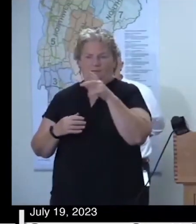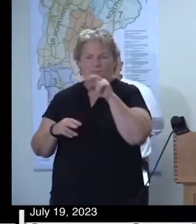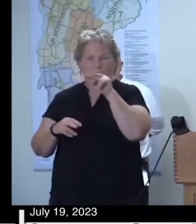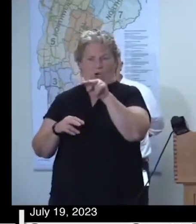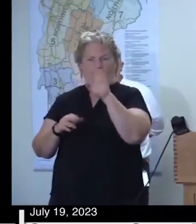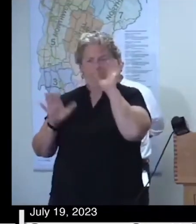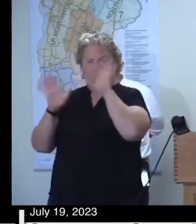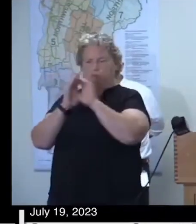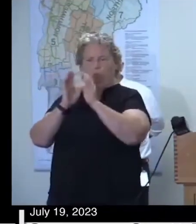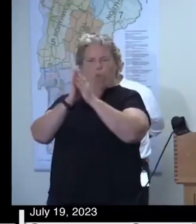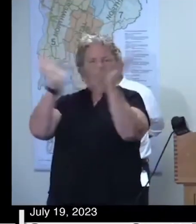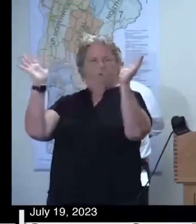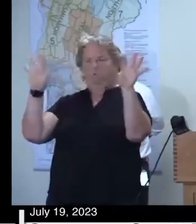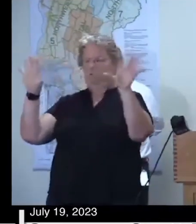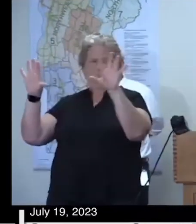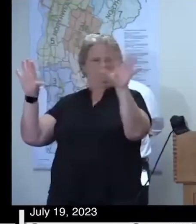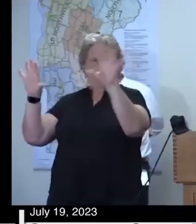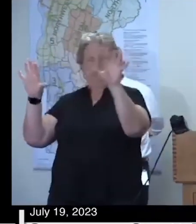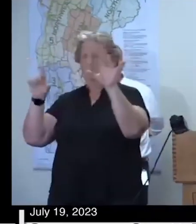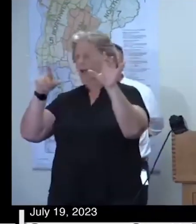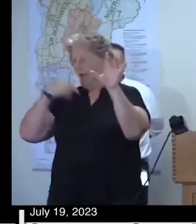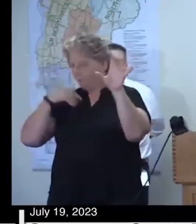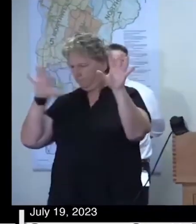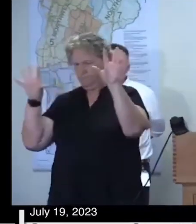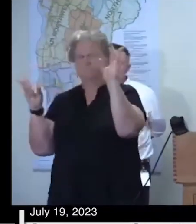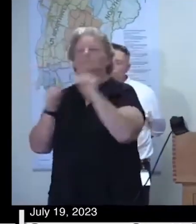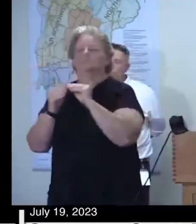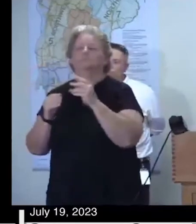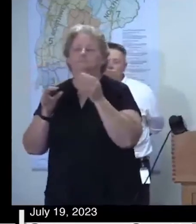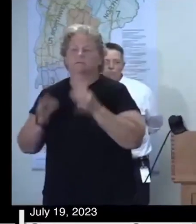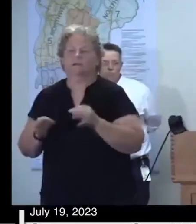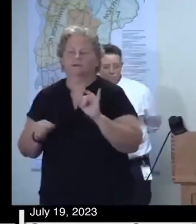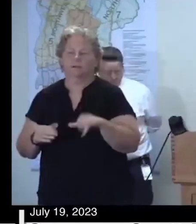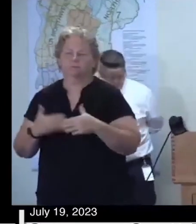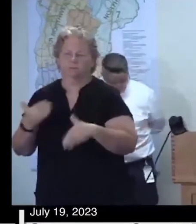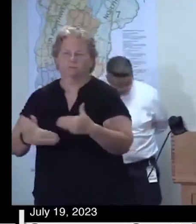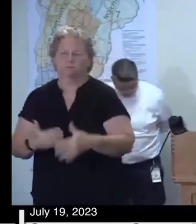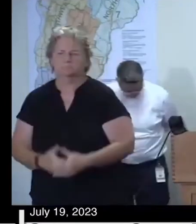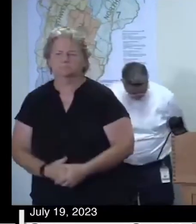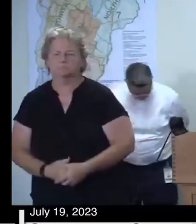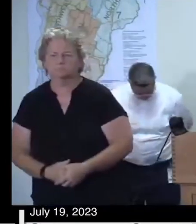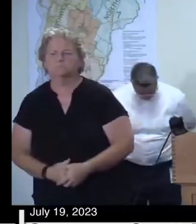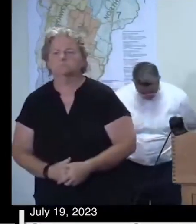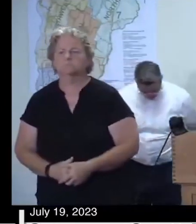And if it does not get declared as one of the counties that's eligible.